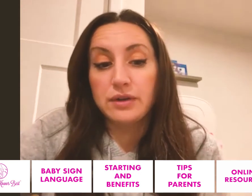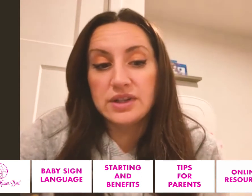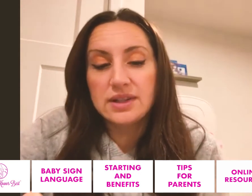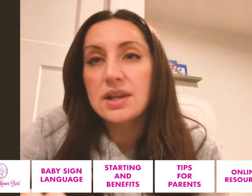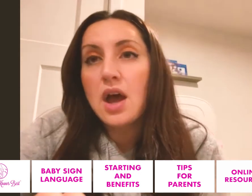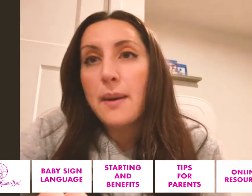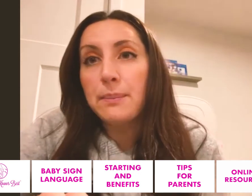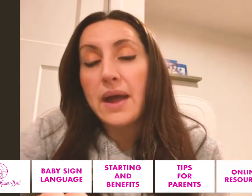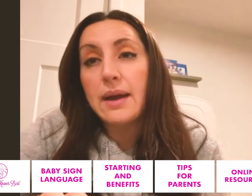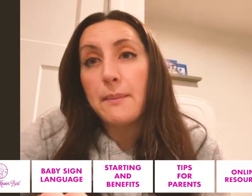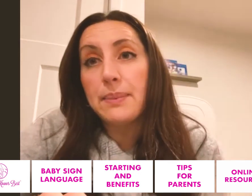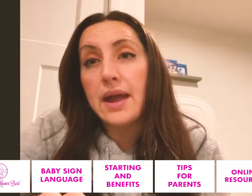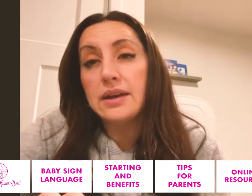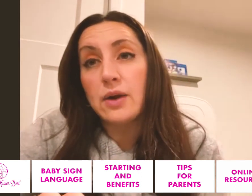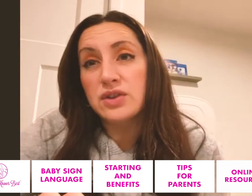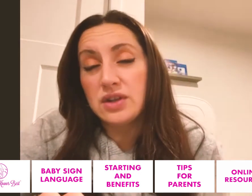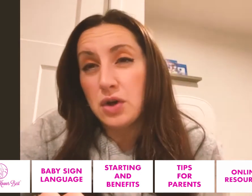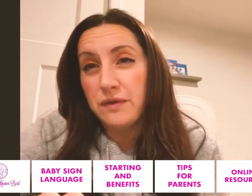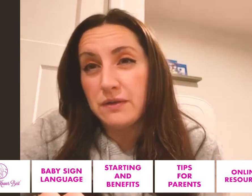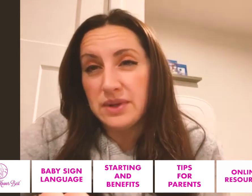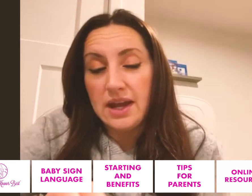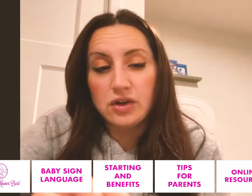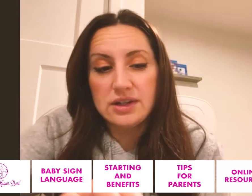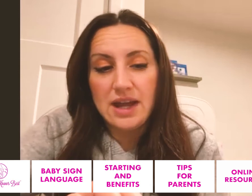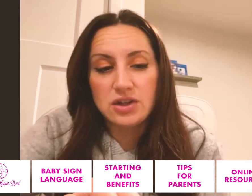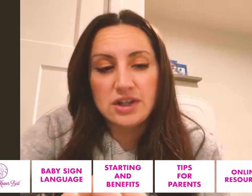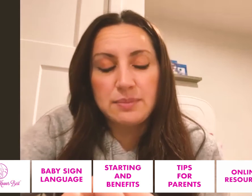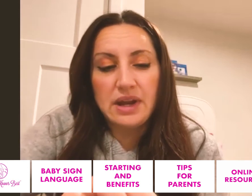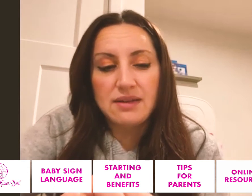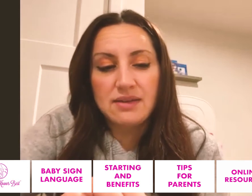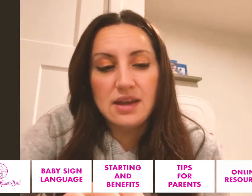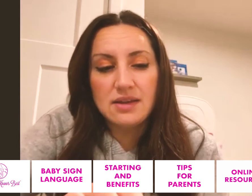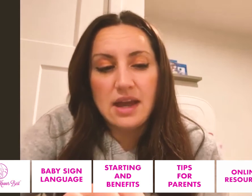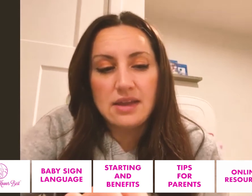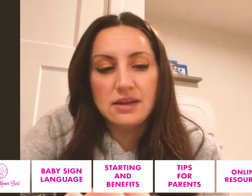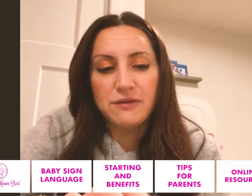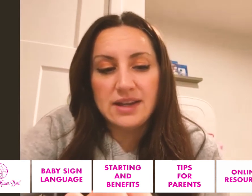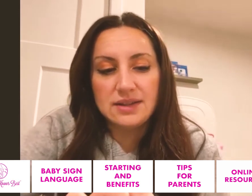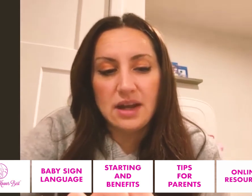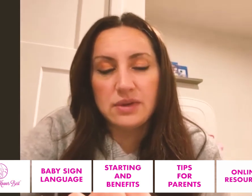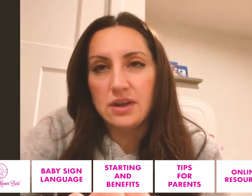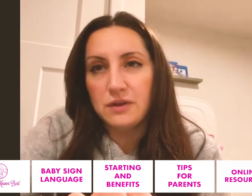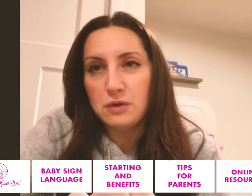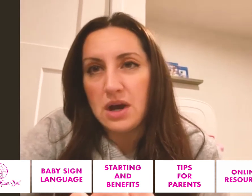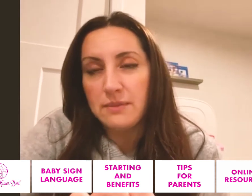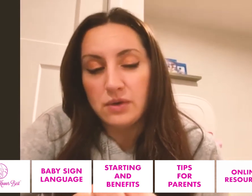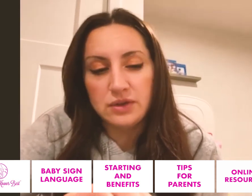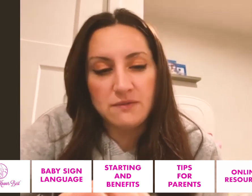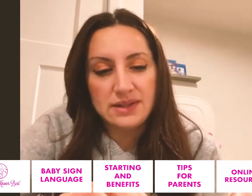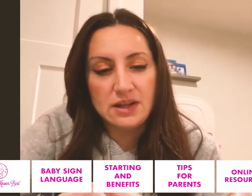reasons. And I also didn't know if everybody had good intentions, but I think that the advice that I would give a new mom and also give myself back